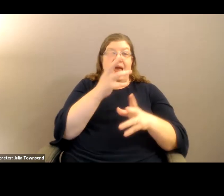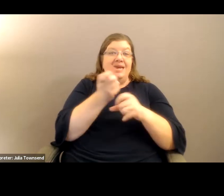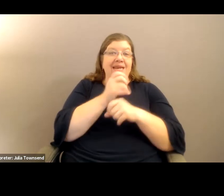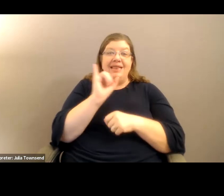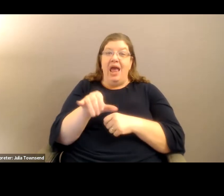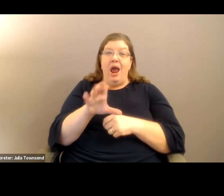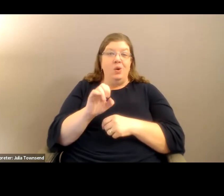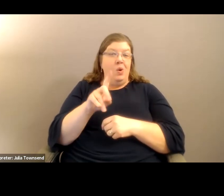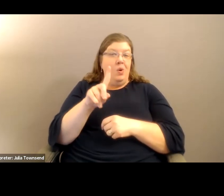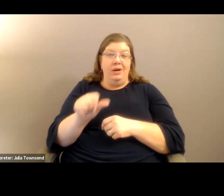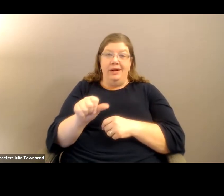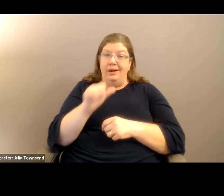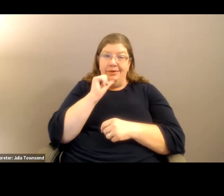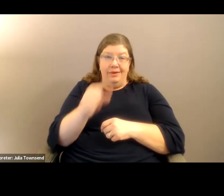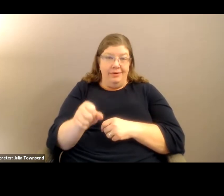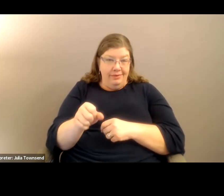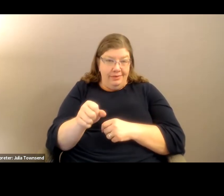COLA.